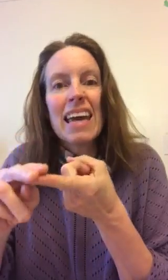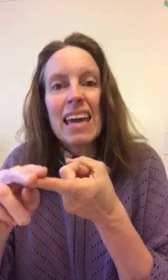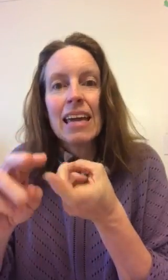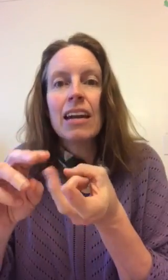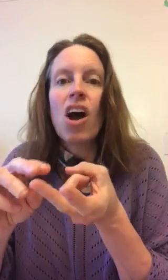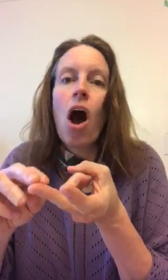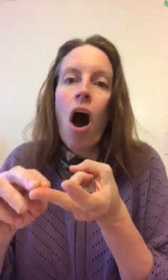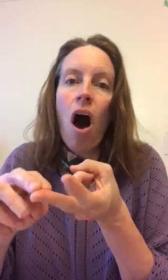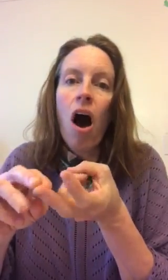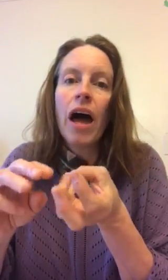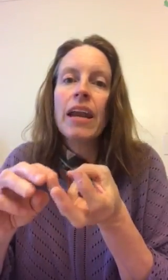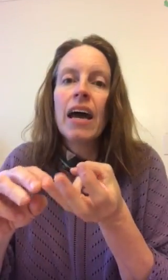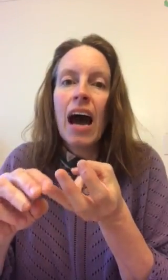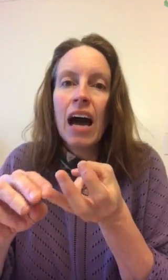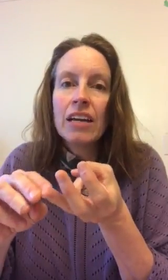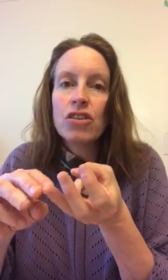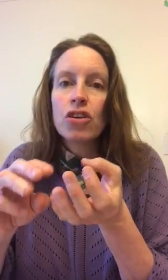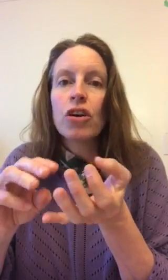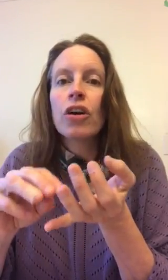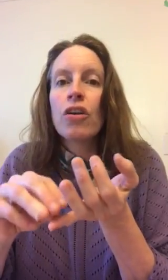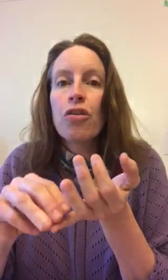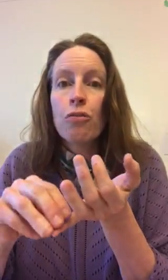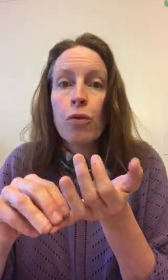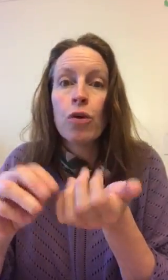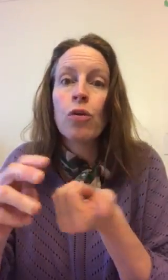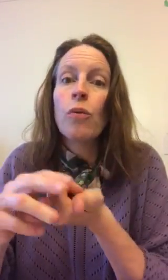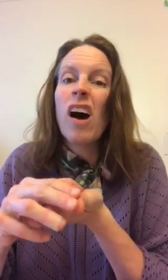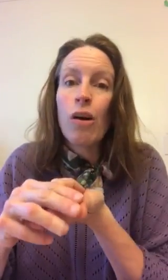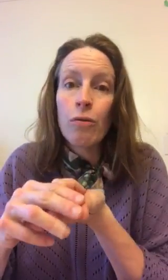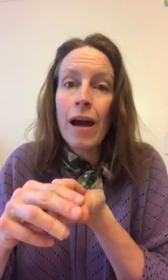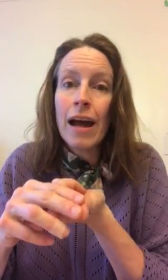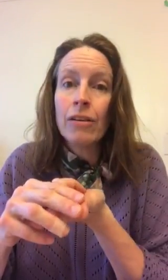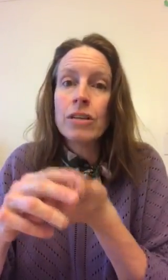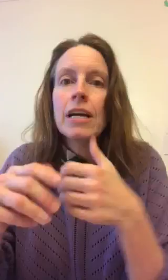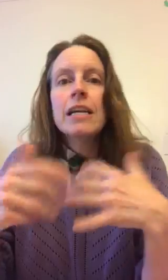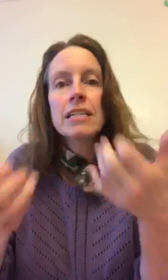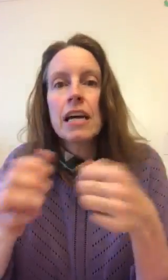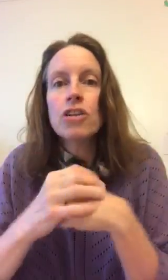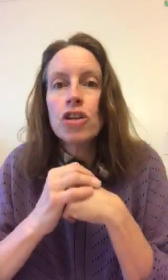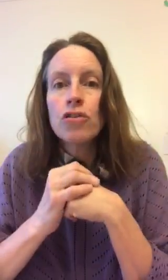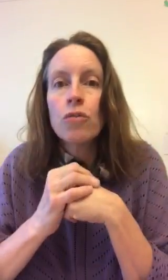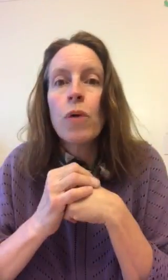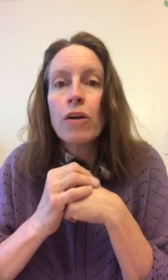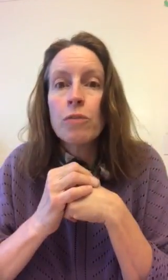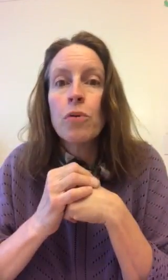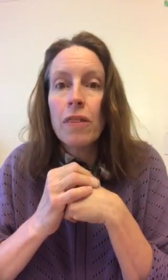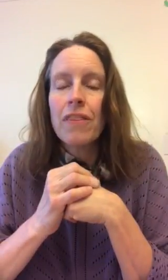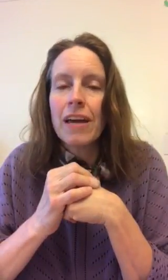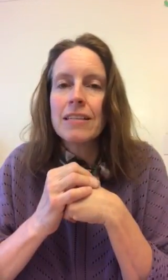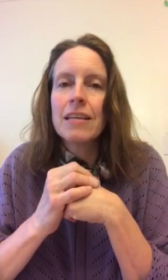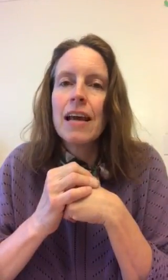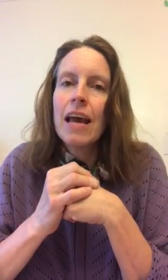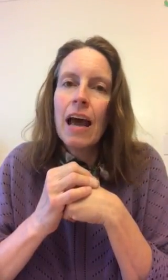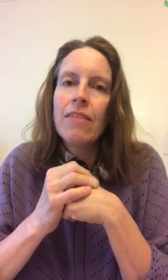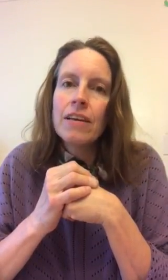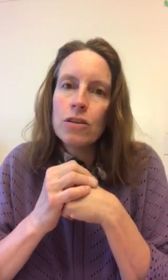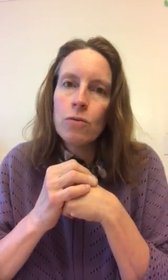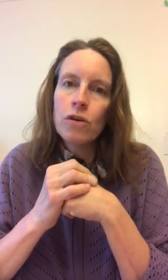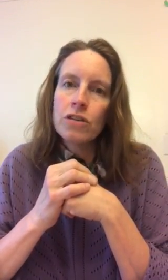in, on, under, through, around to tell children where to put things and these are words